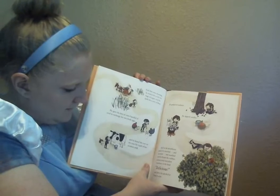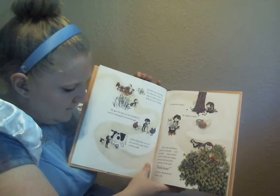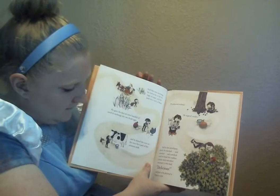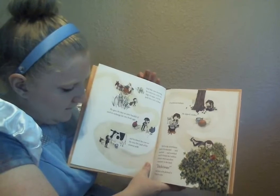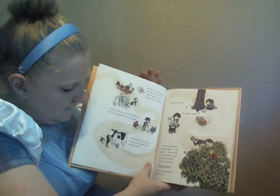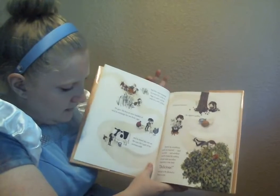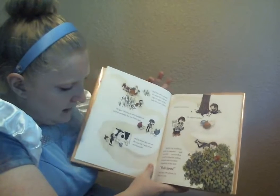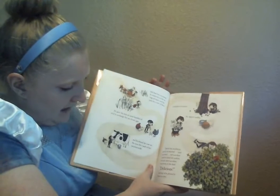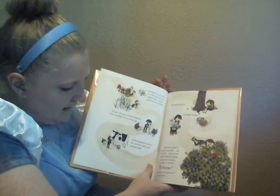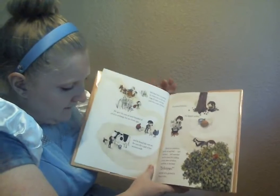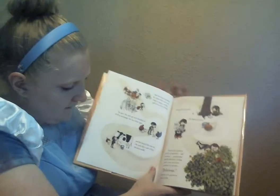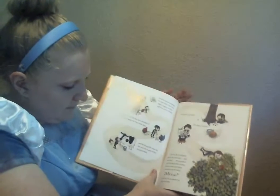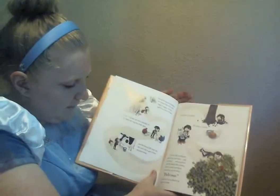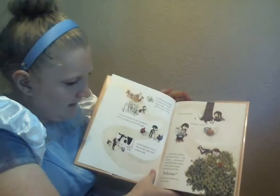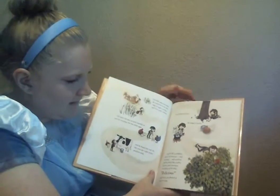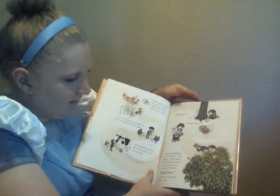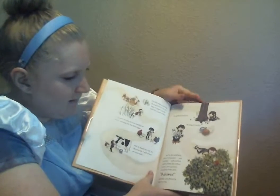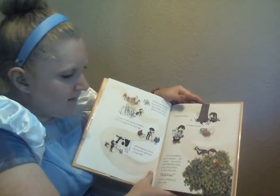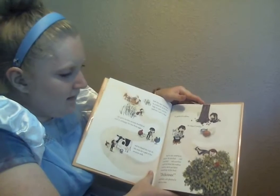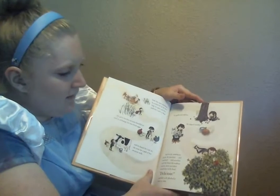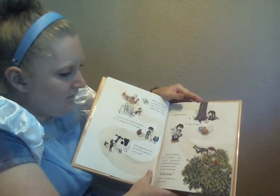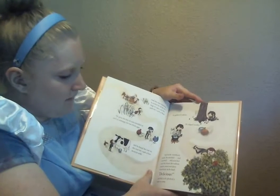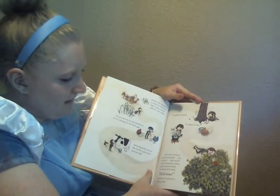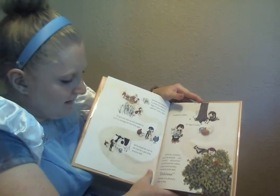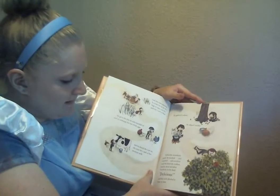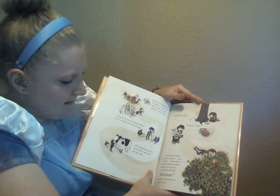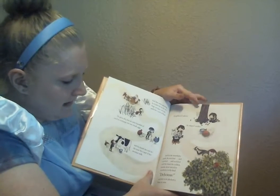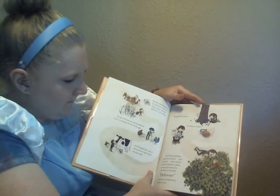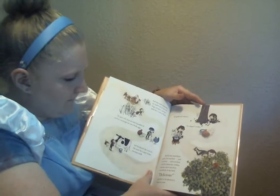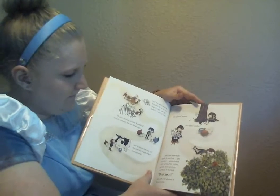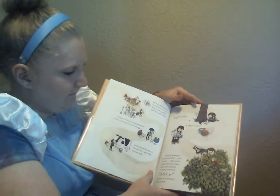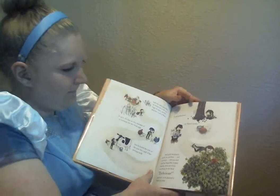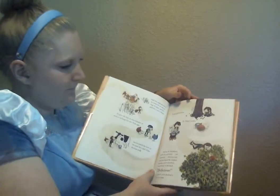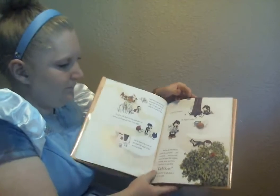Delicious, said Jack as he plucked it from its stem.